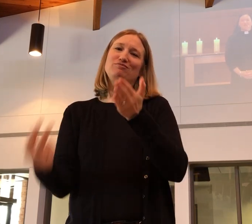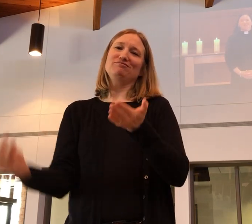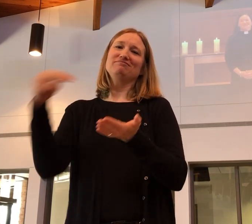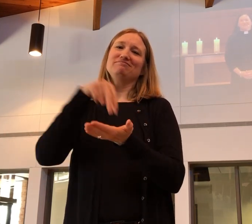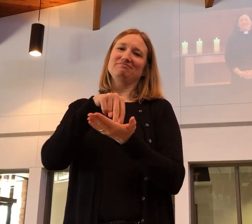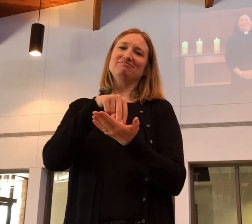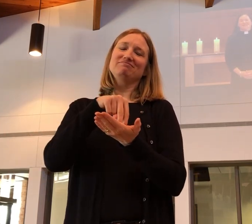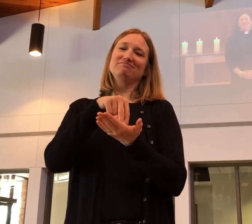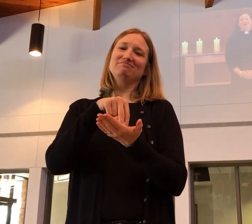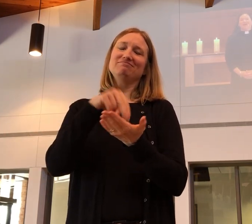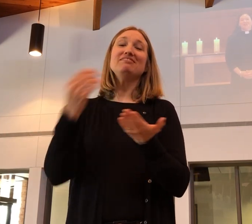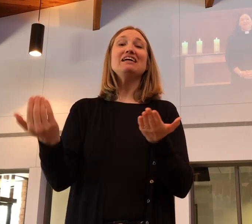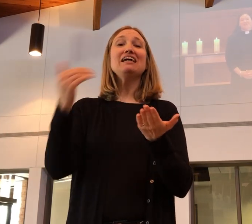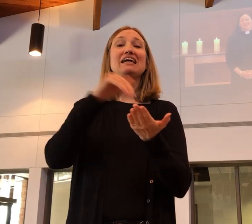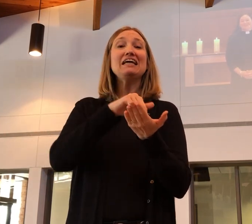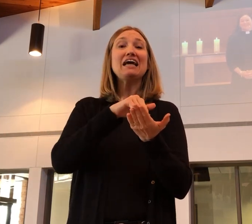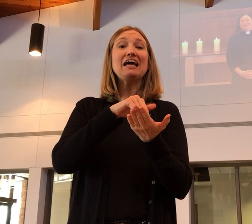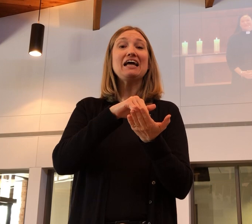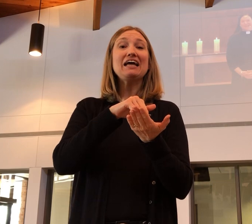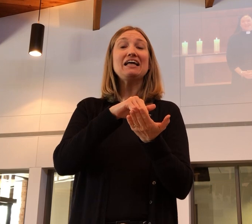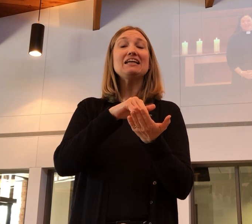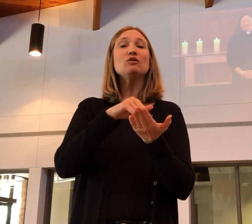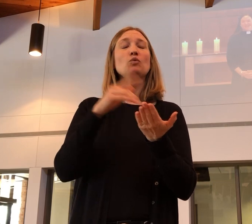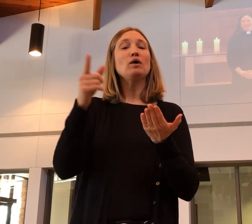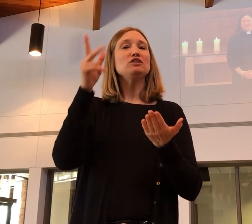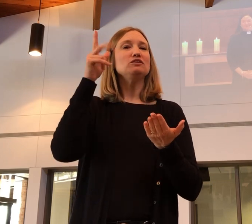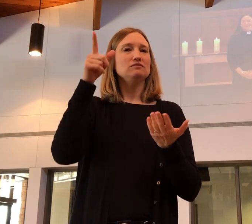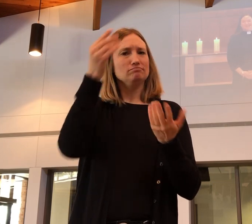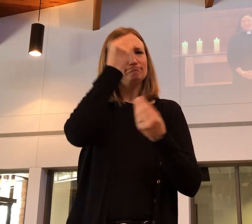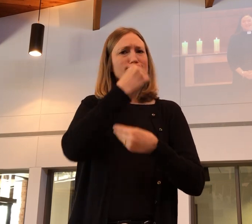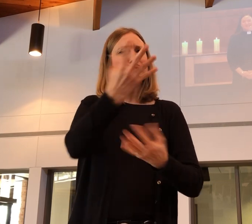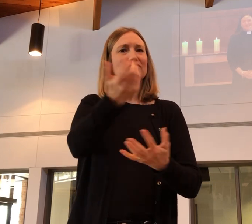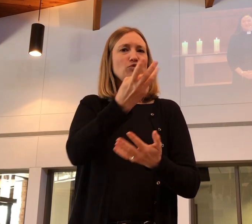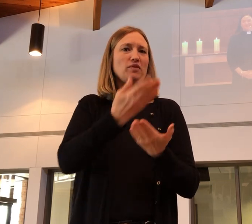we come this day, there are a few things that we would like you to know.